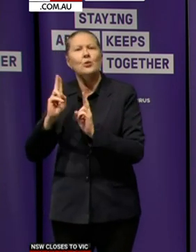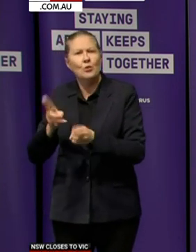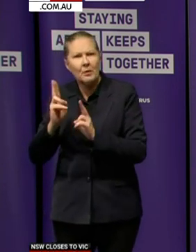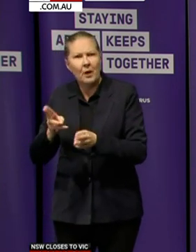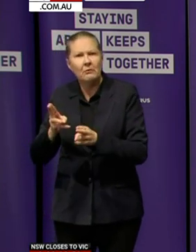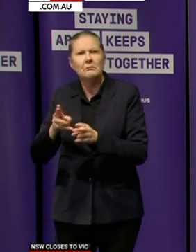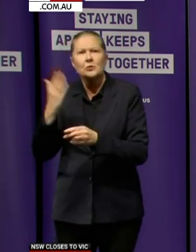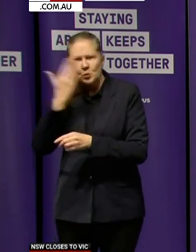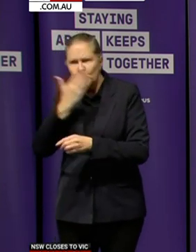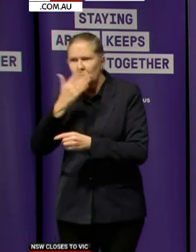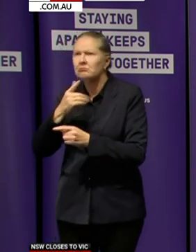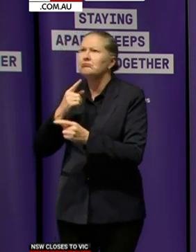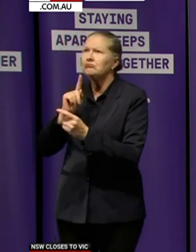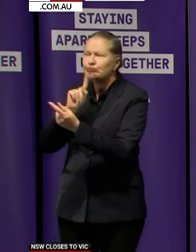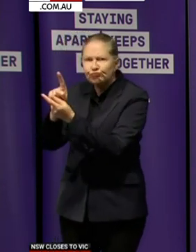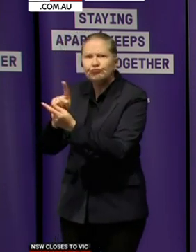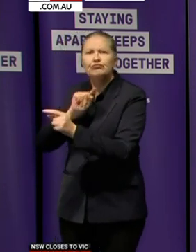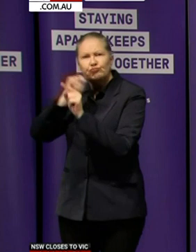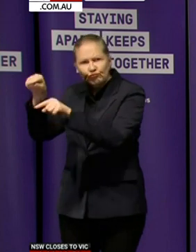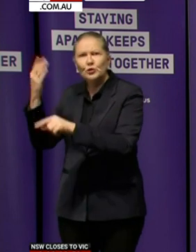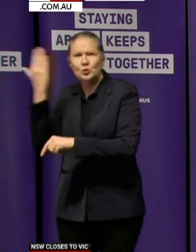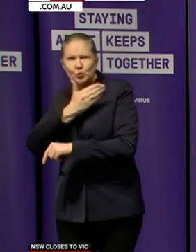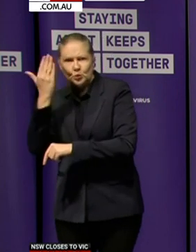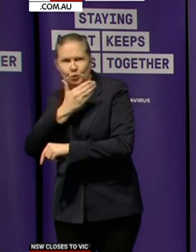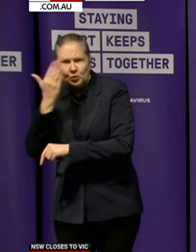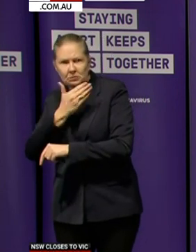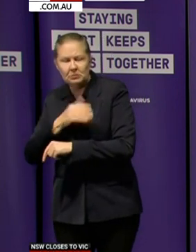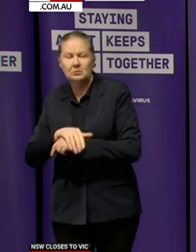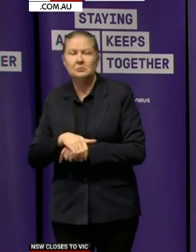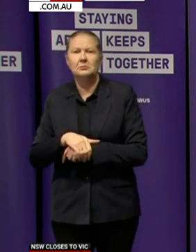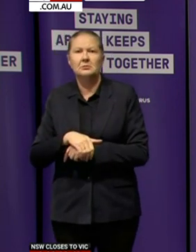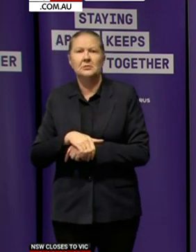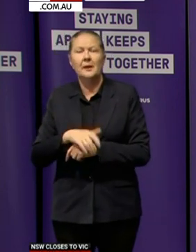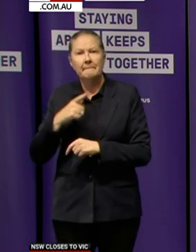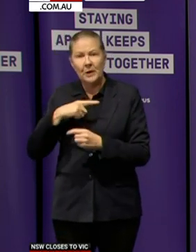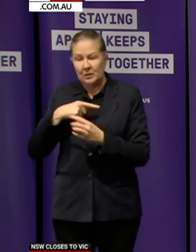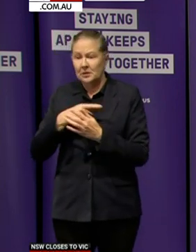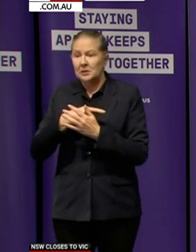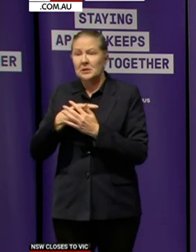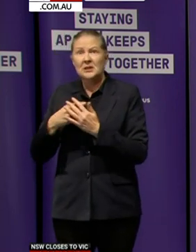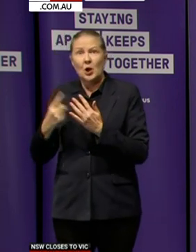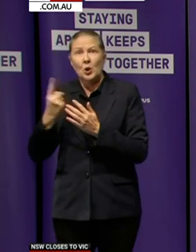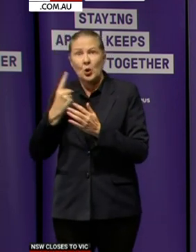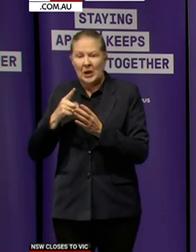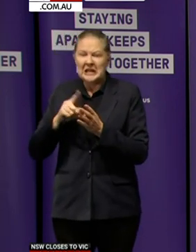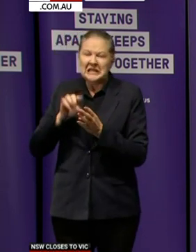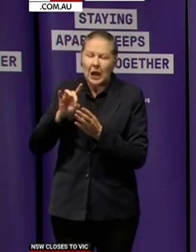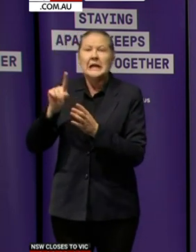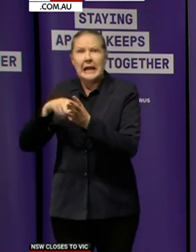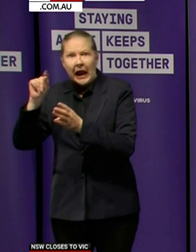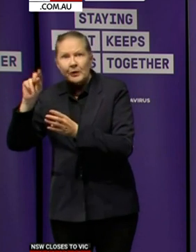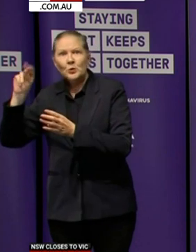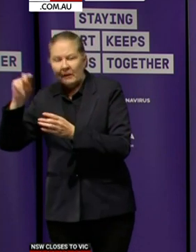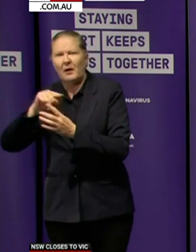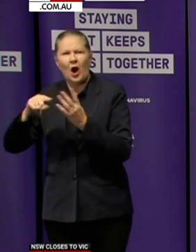face-to-face learning. That is principally a function of the fact that as older students, they are able to maintain physical distance, they are able to